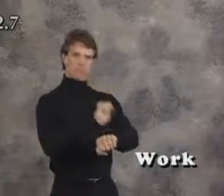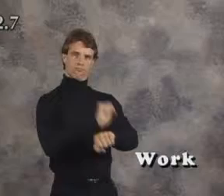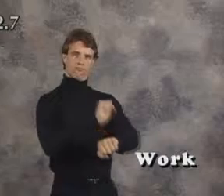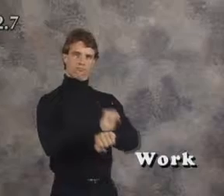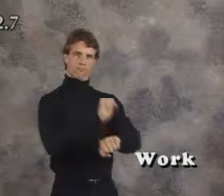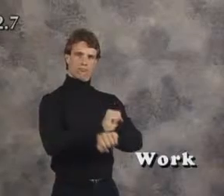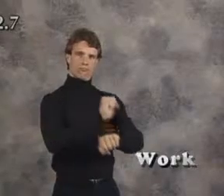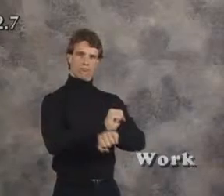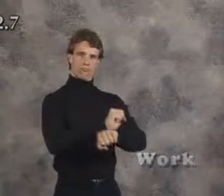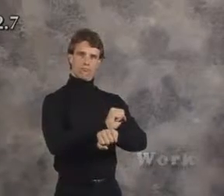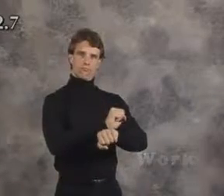Work.